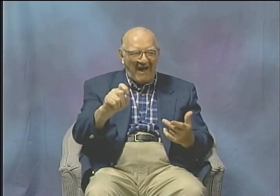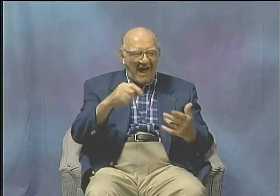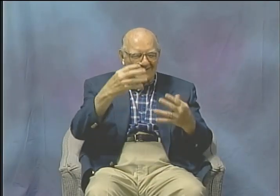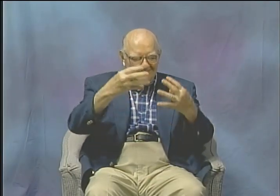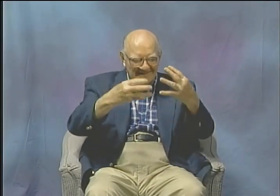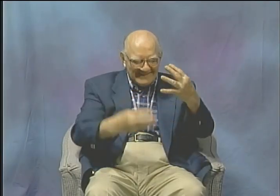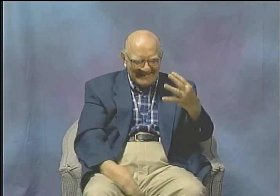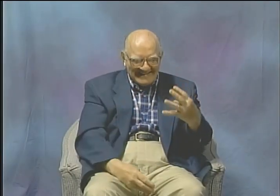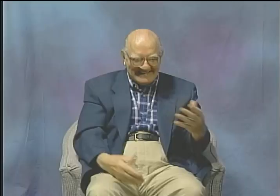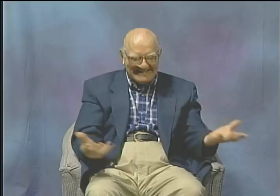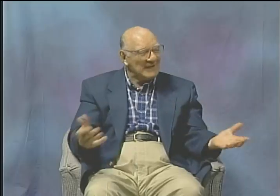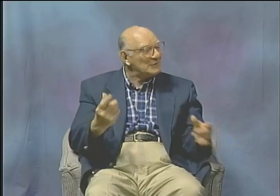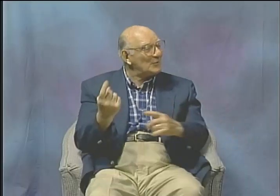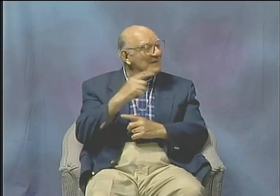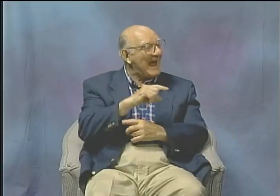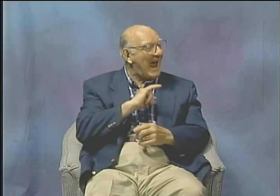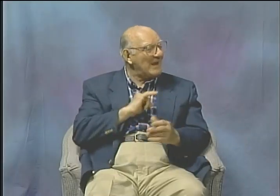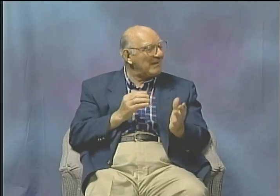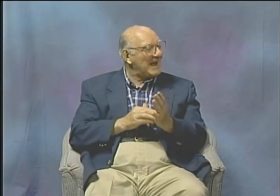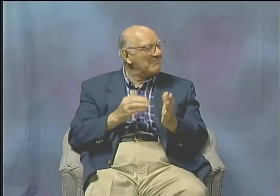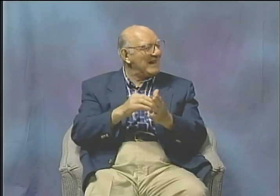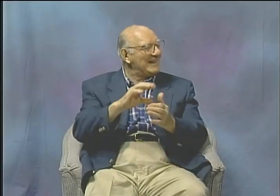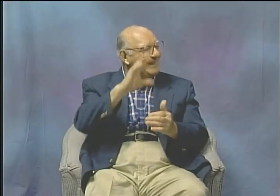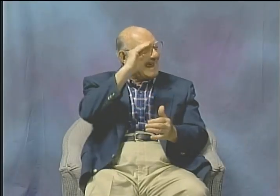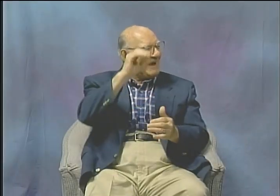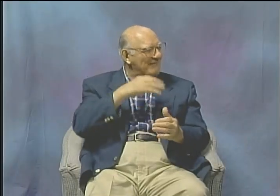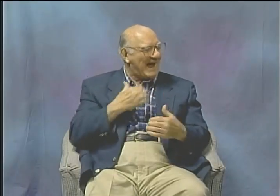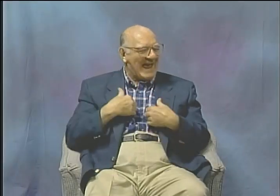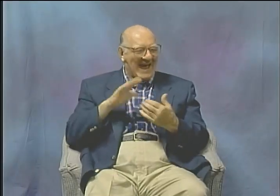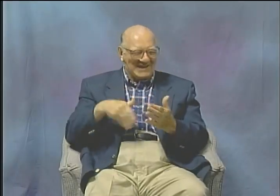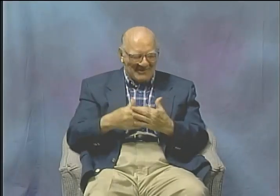Fox. Today I'd be a millionaire if I had them all.